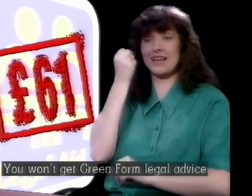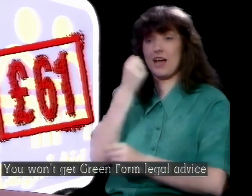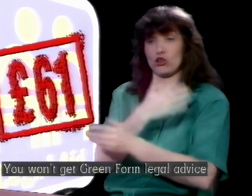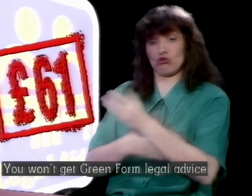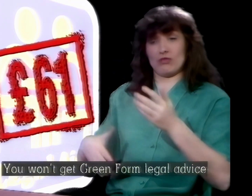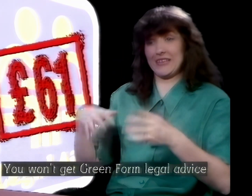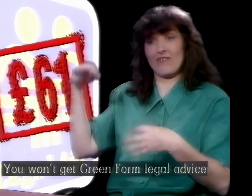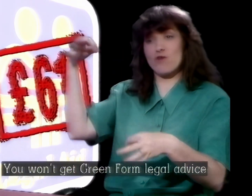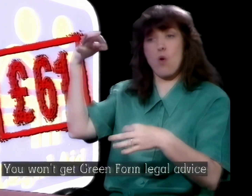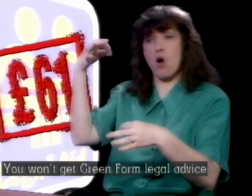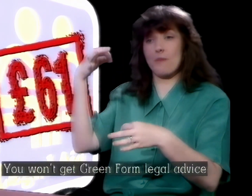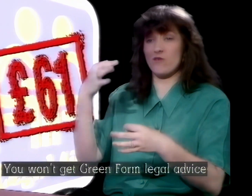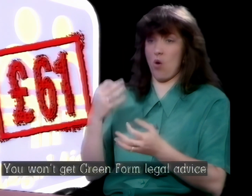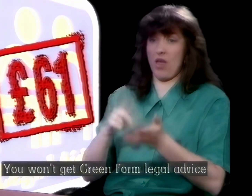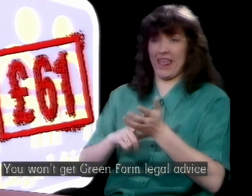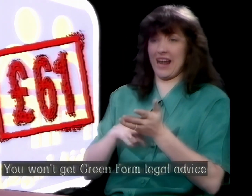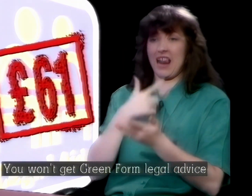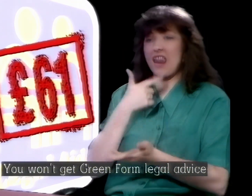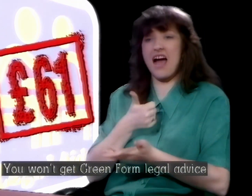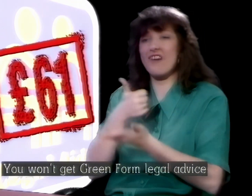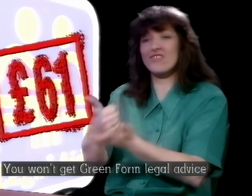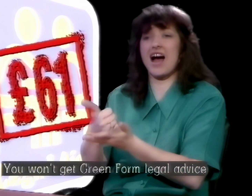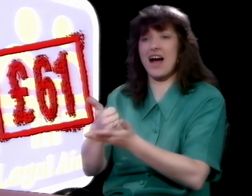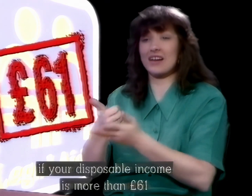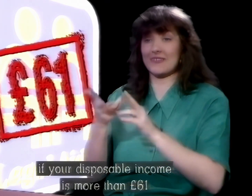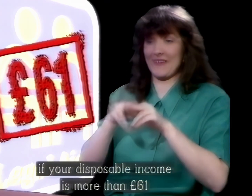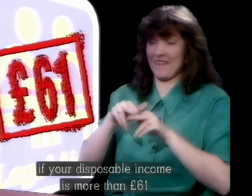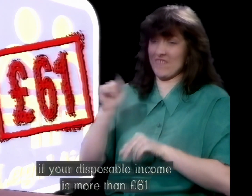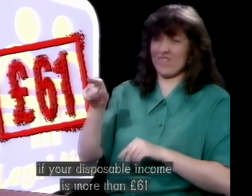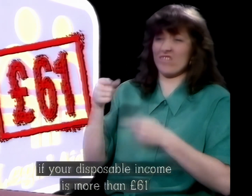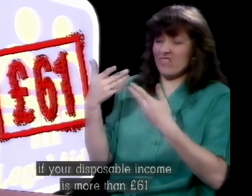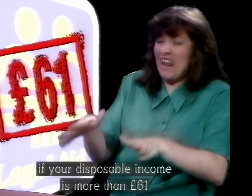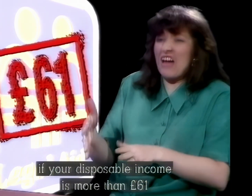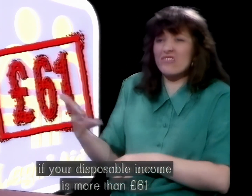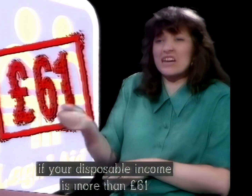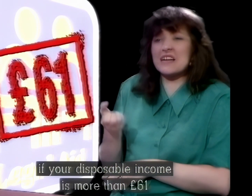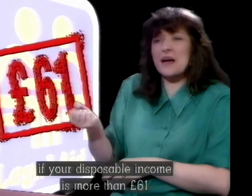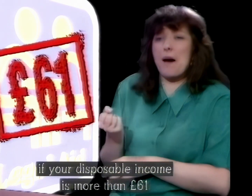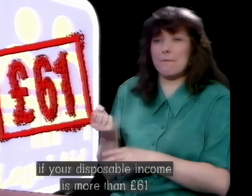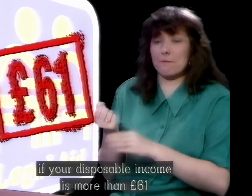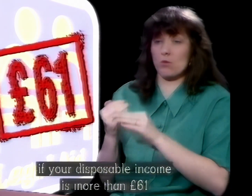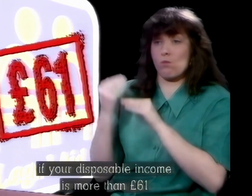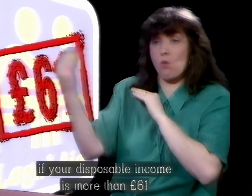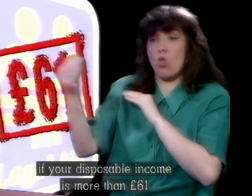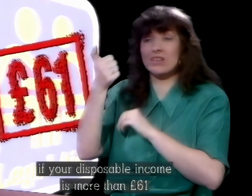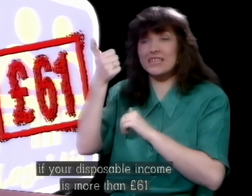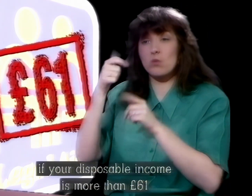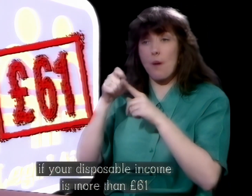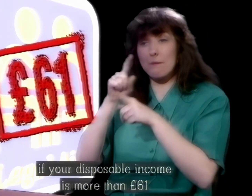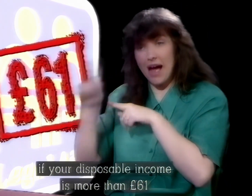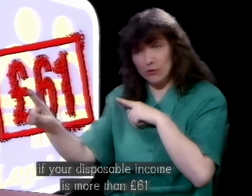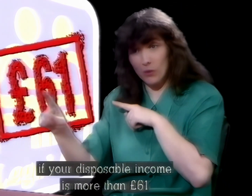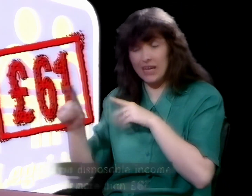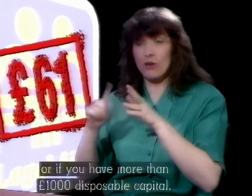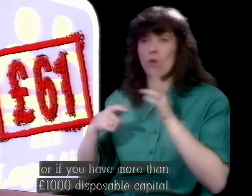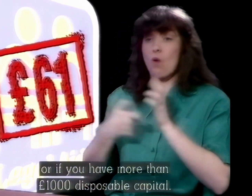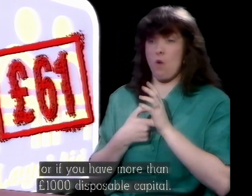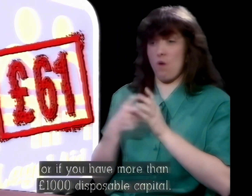Well, you won't get Green Form legal advice if your disposable income is more than £61, or if you have more